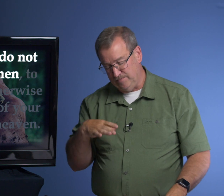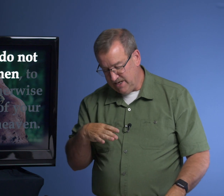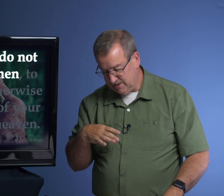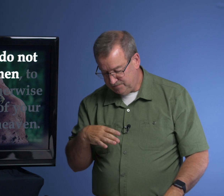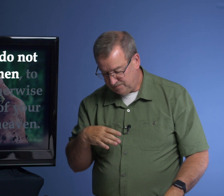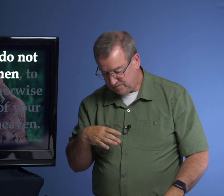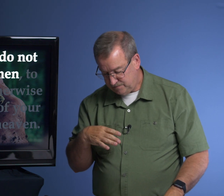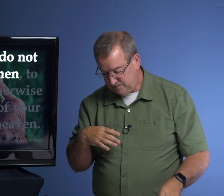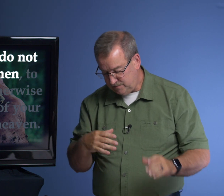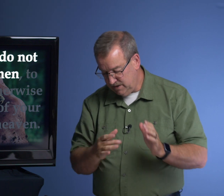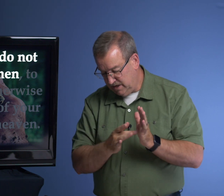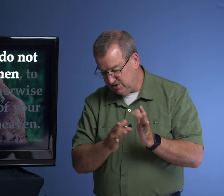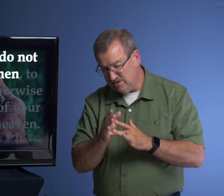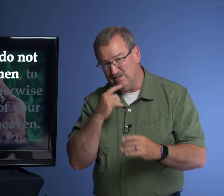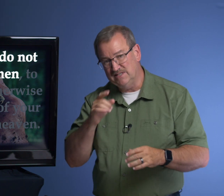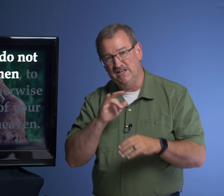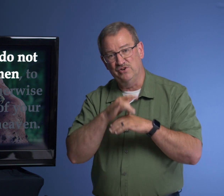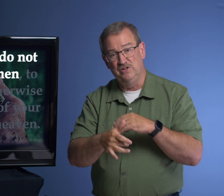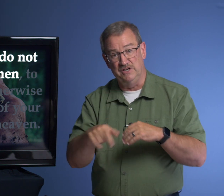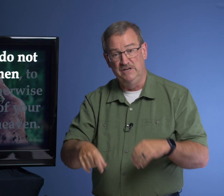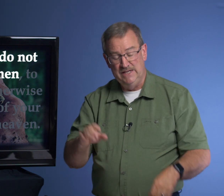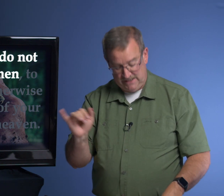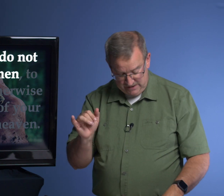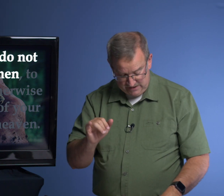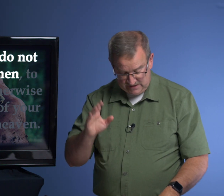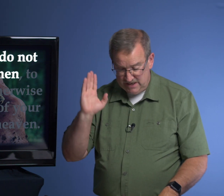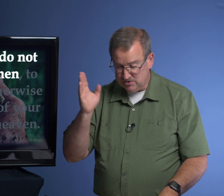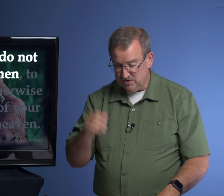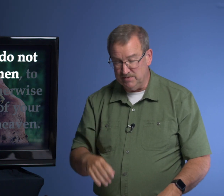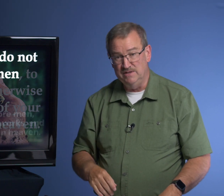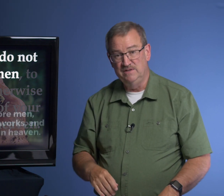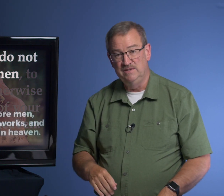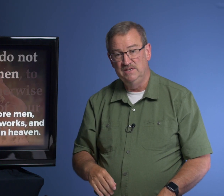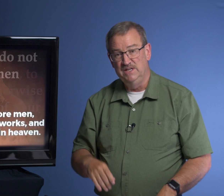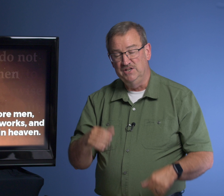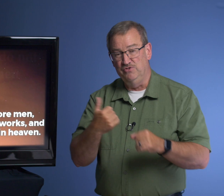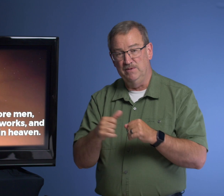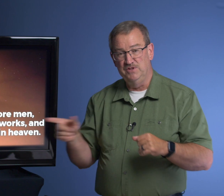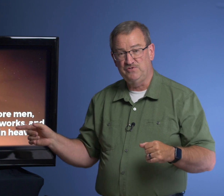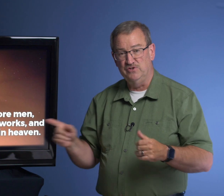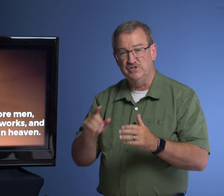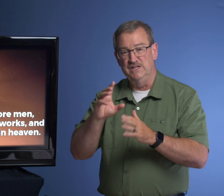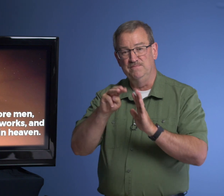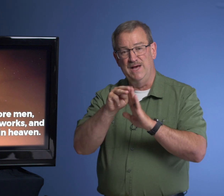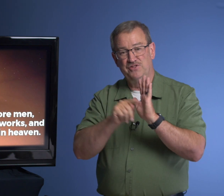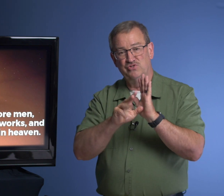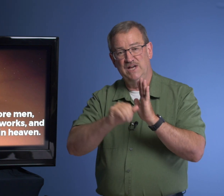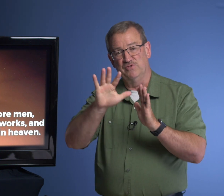men. Jesus had said earlier in this same sermon, do you remember this verse in Matthew chapter